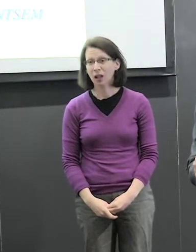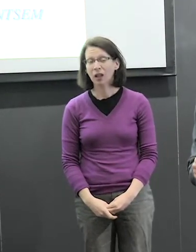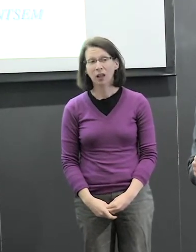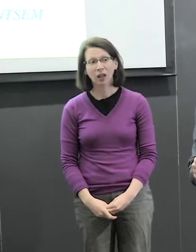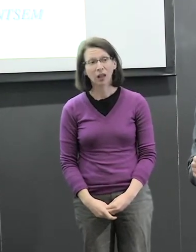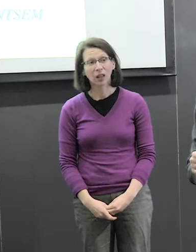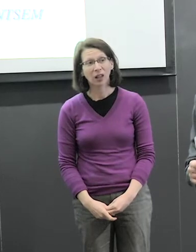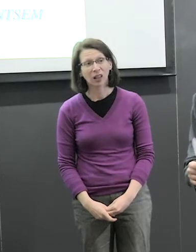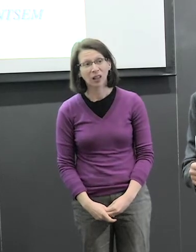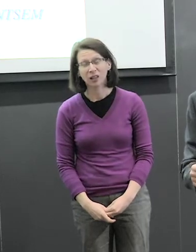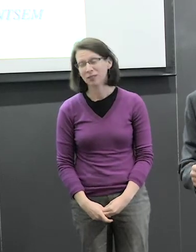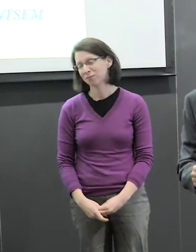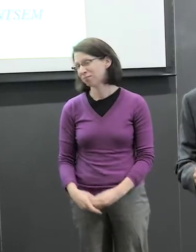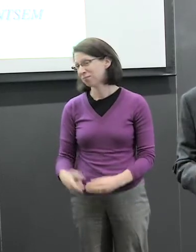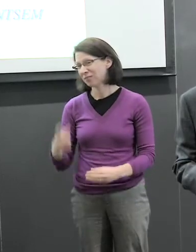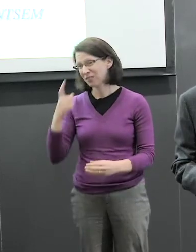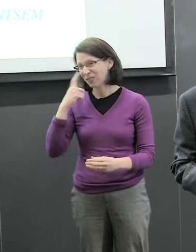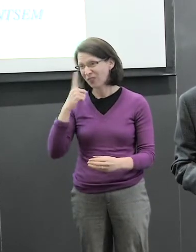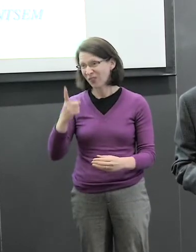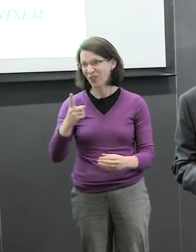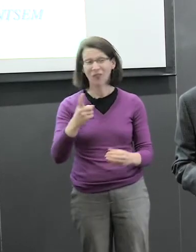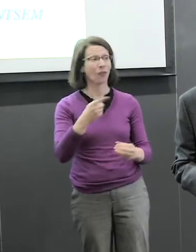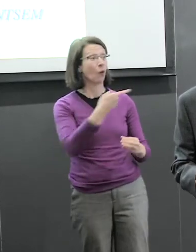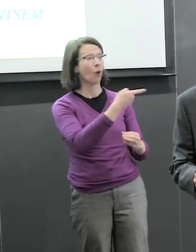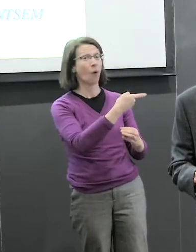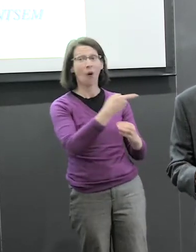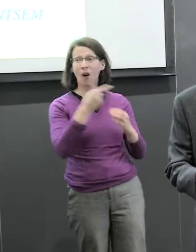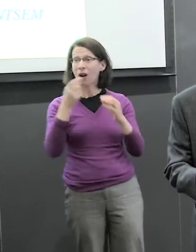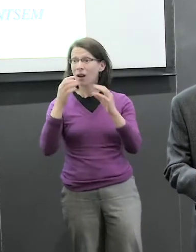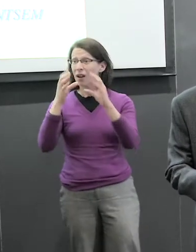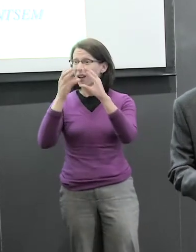one does need notes in presenting Philippe.